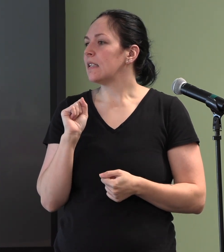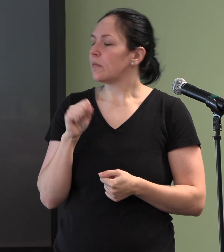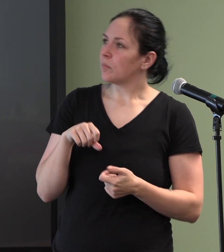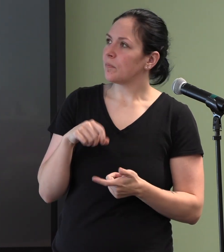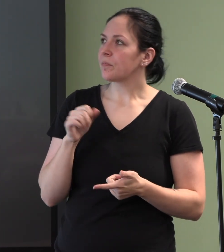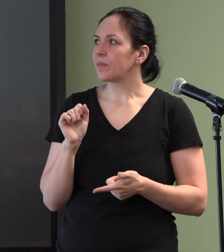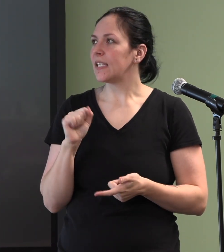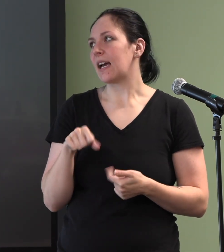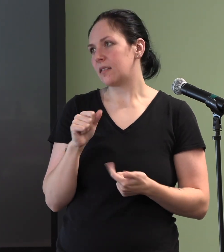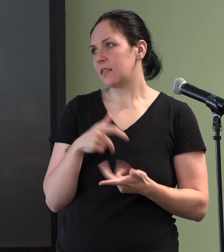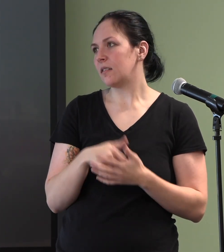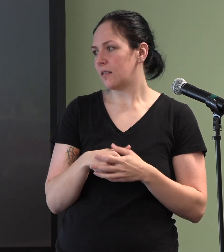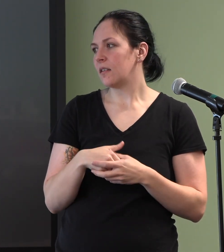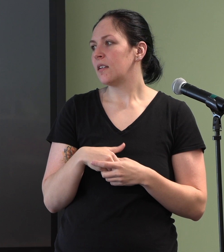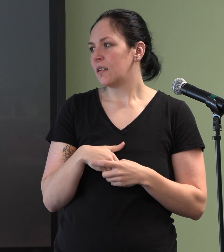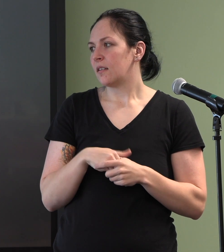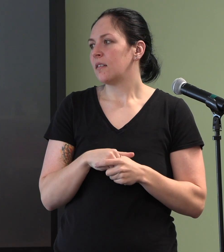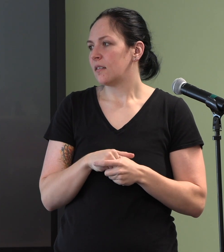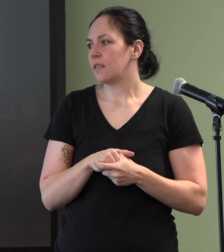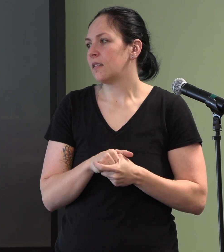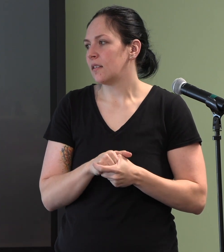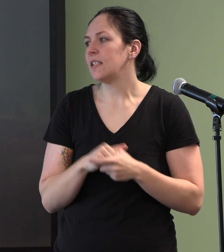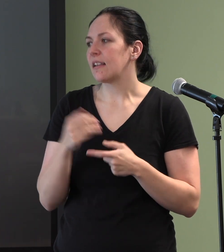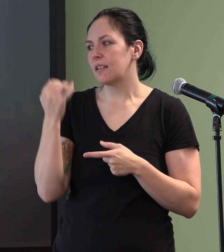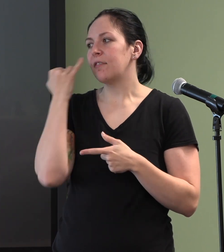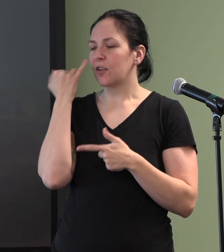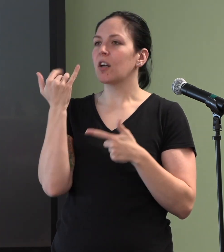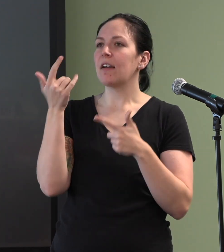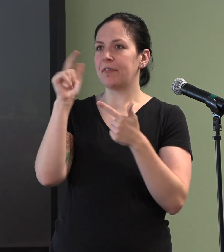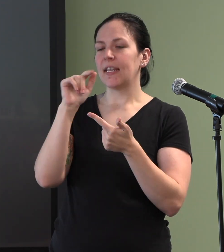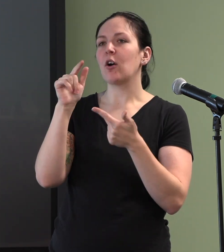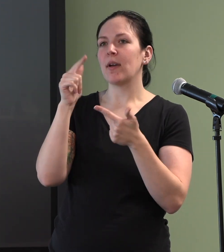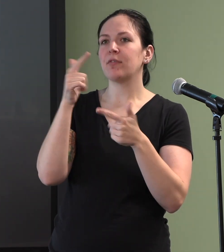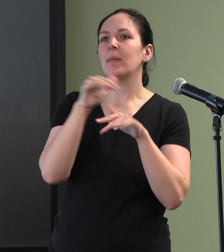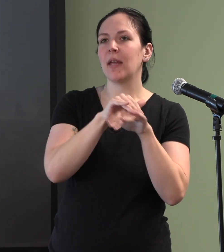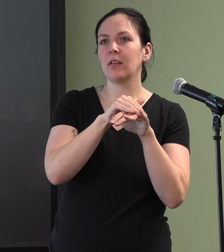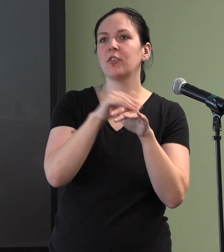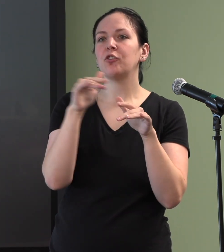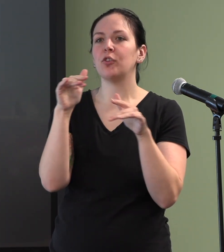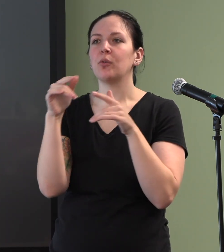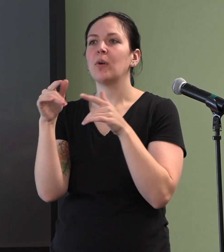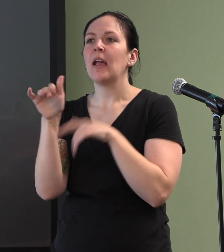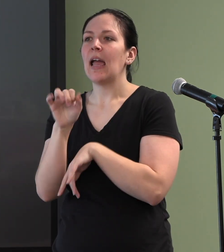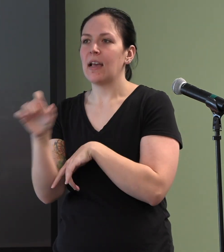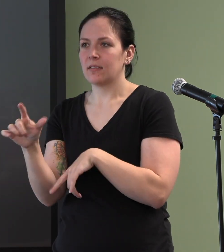Like Yes. the big gist of what you're trying to get across. is Yes. what If doing you're, with yeah, ASL. going from English to